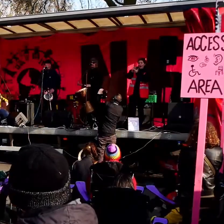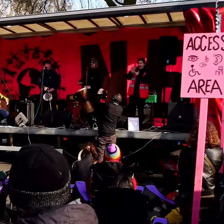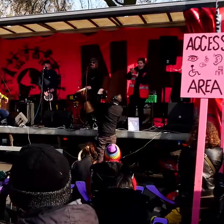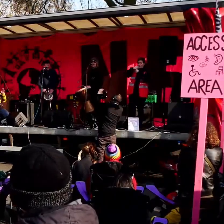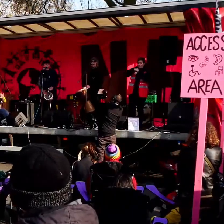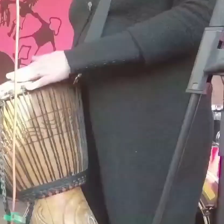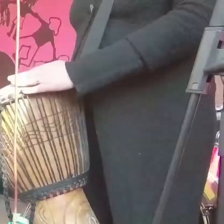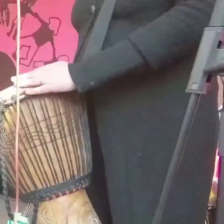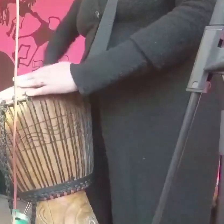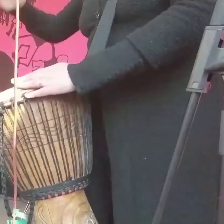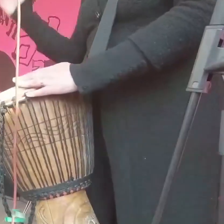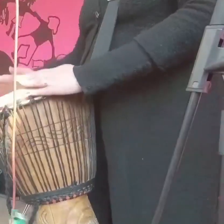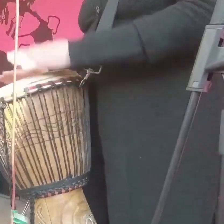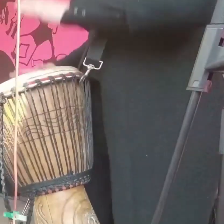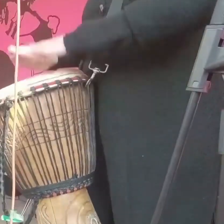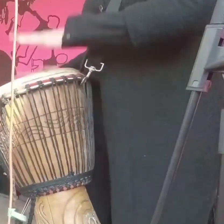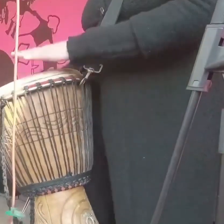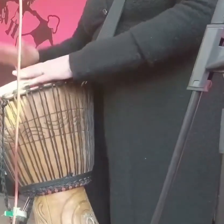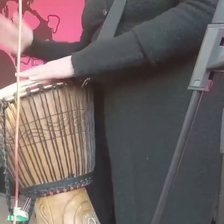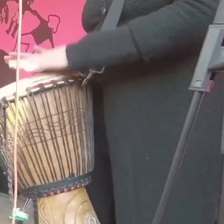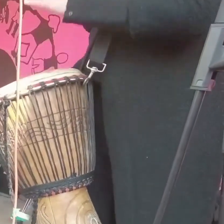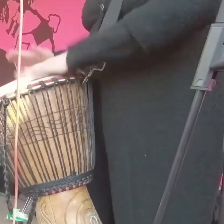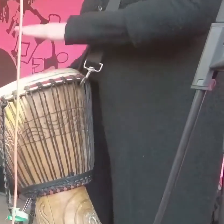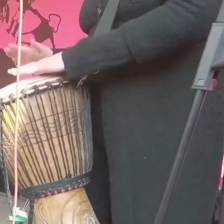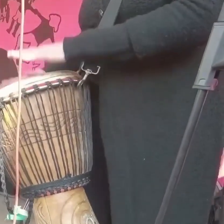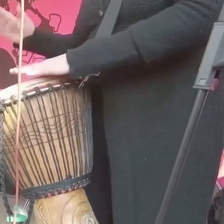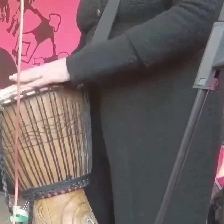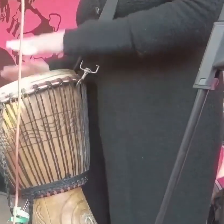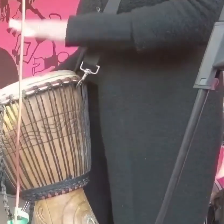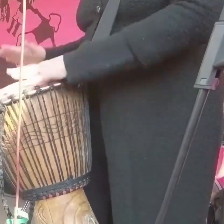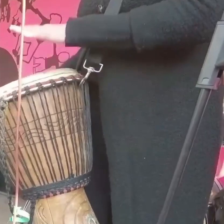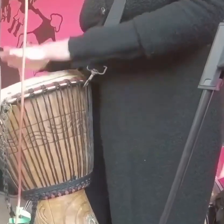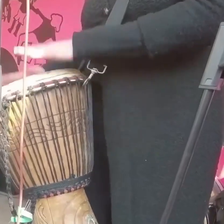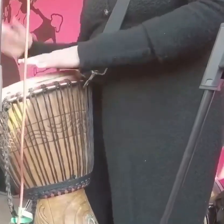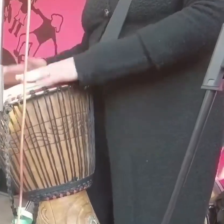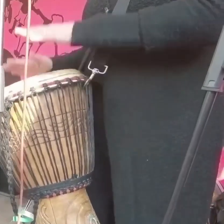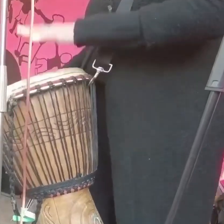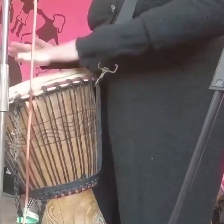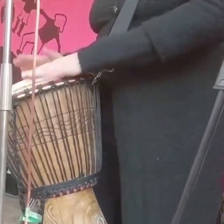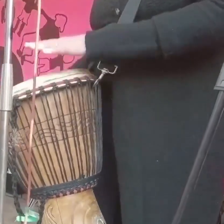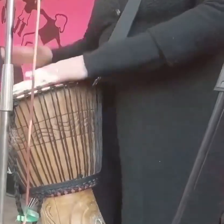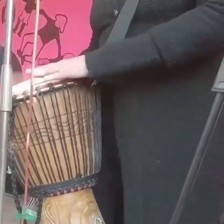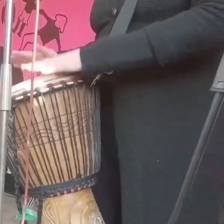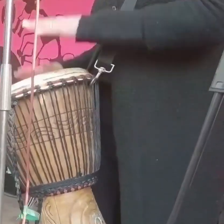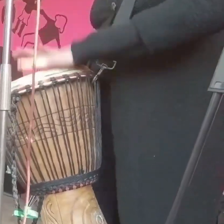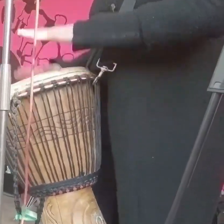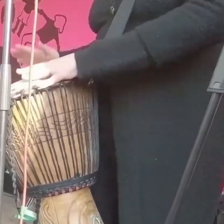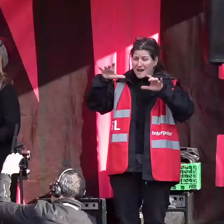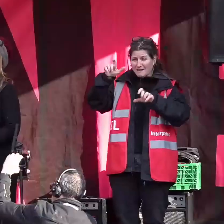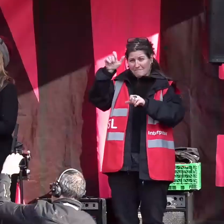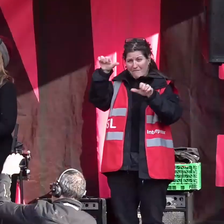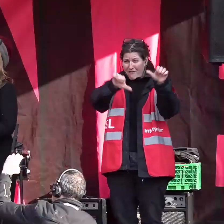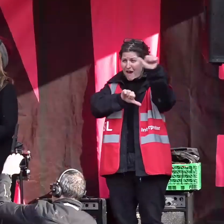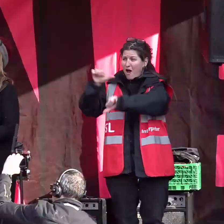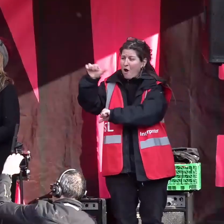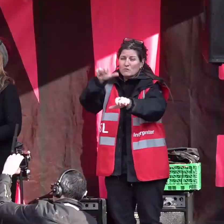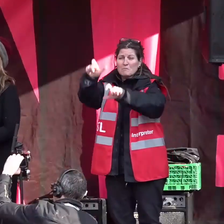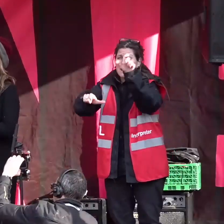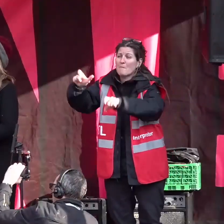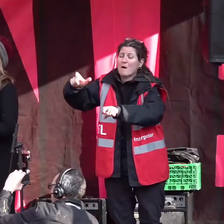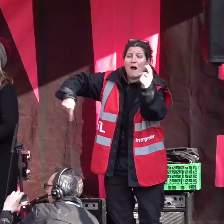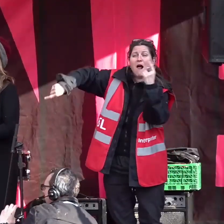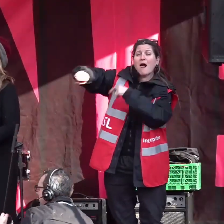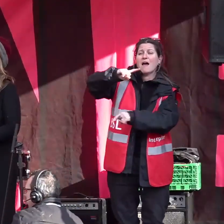light, I am the light that shines in a thousand people in my sight.